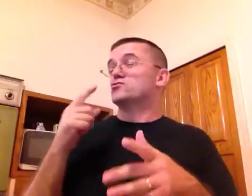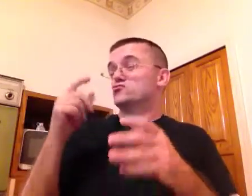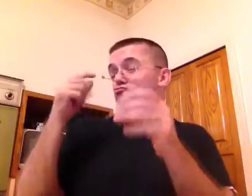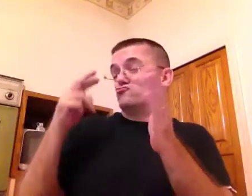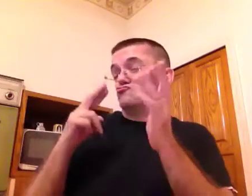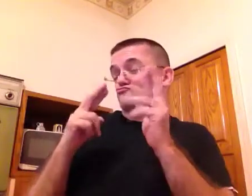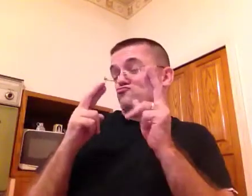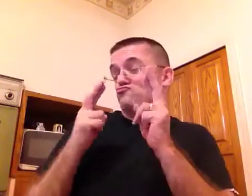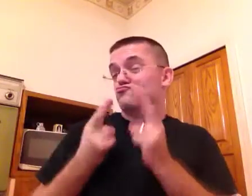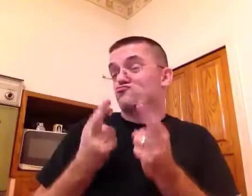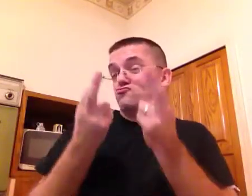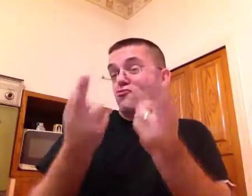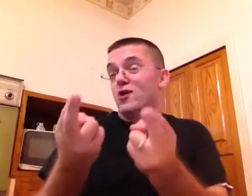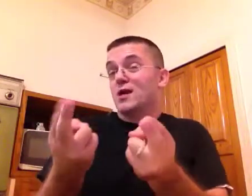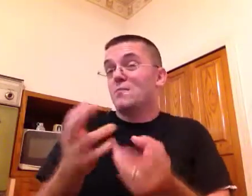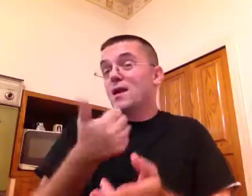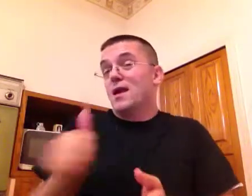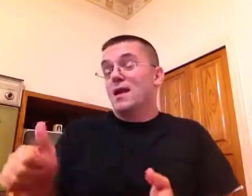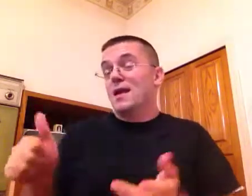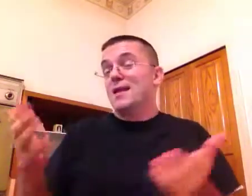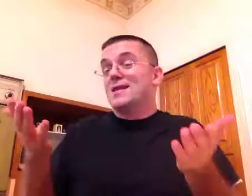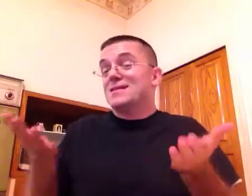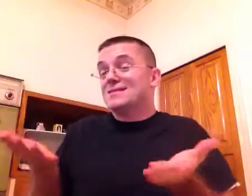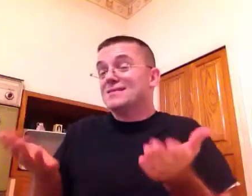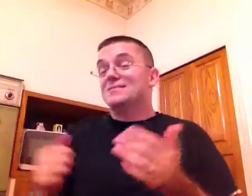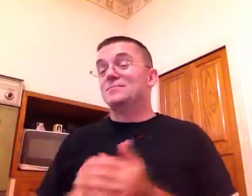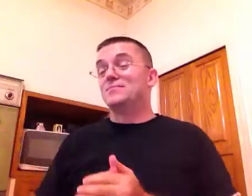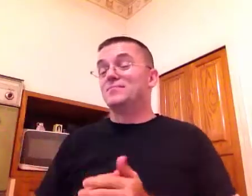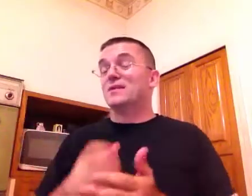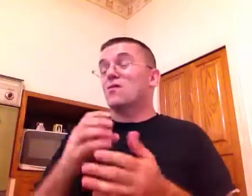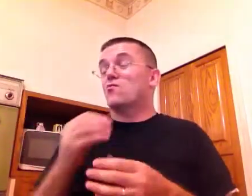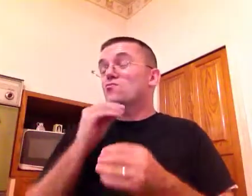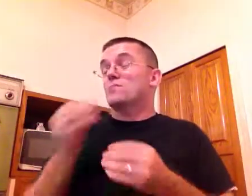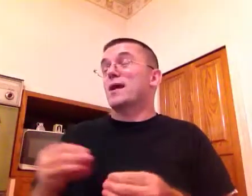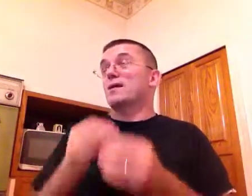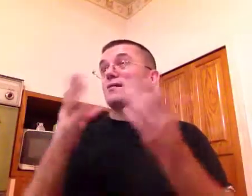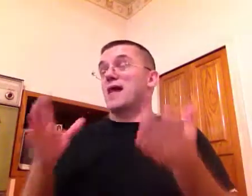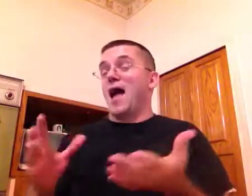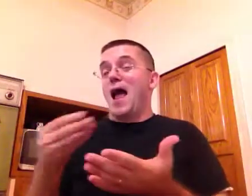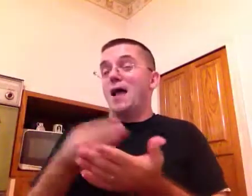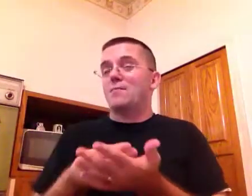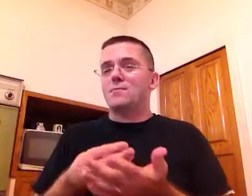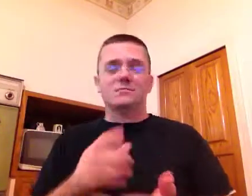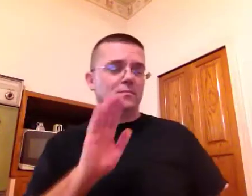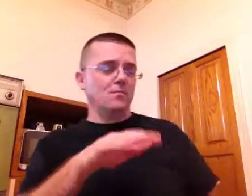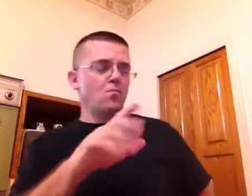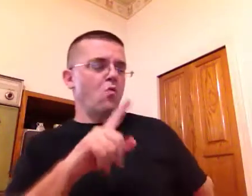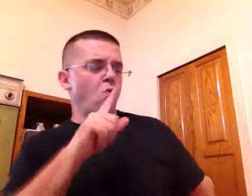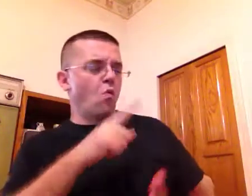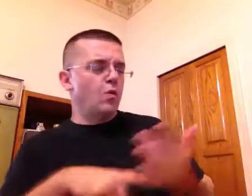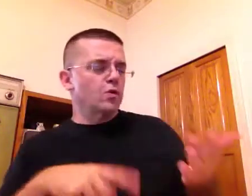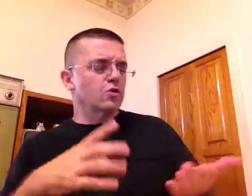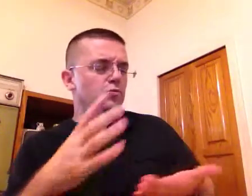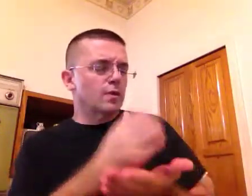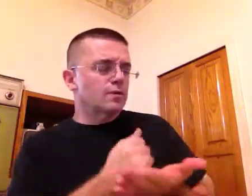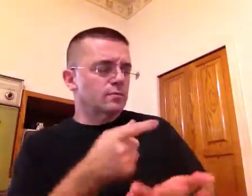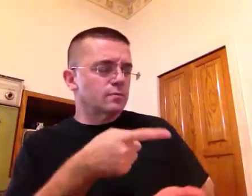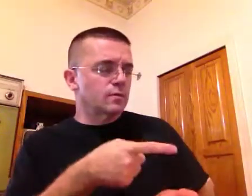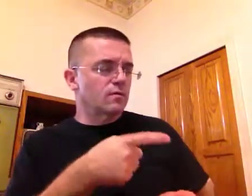for those of us who don't, make a lot of money So what is your household income again? $40,000.